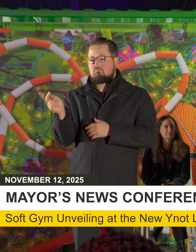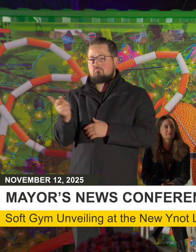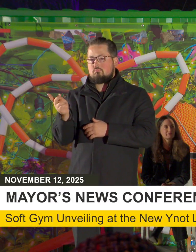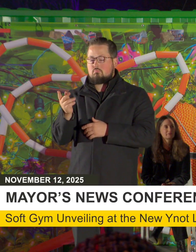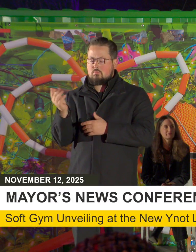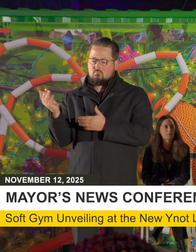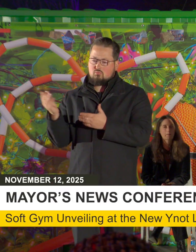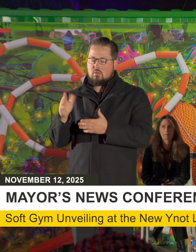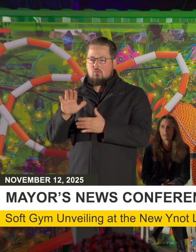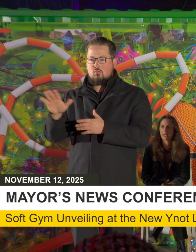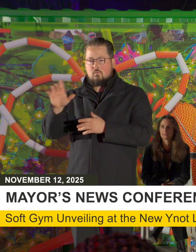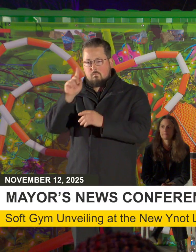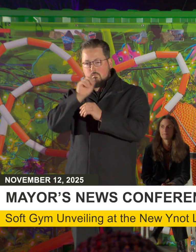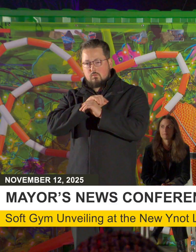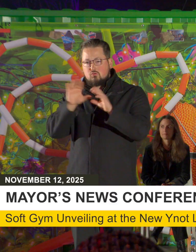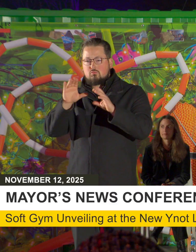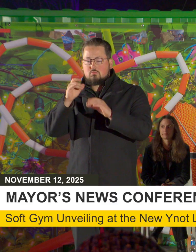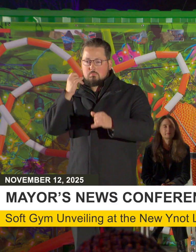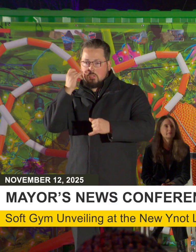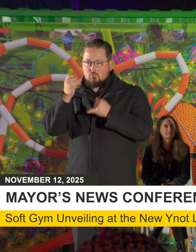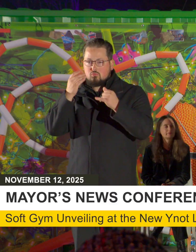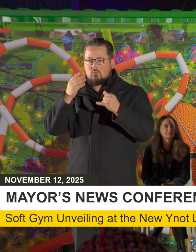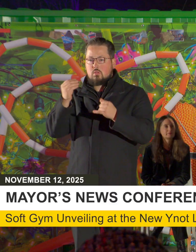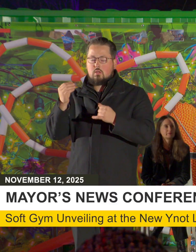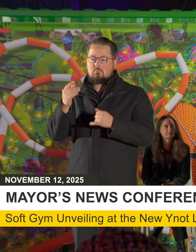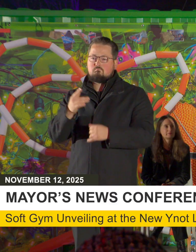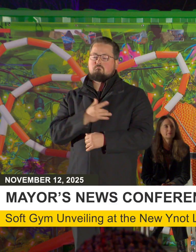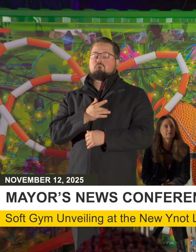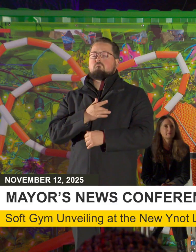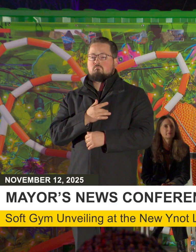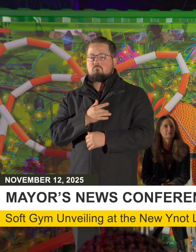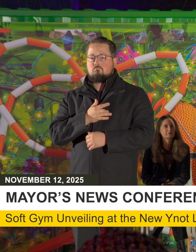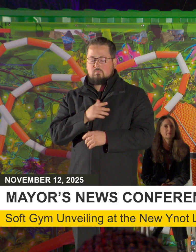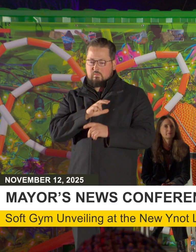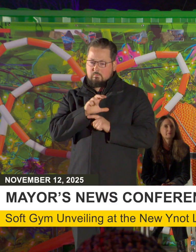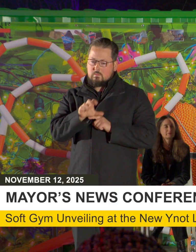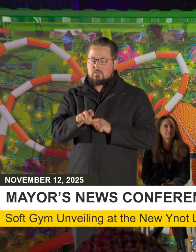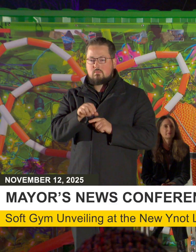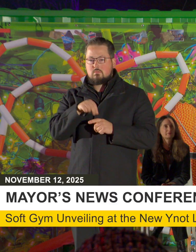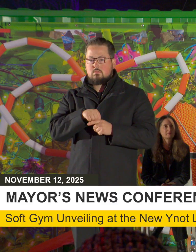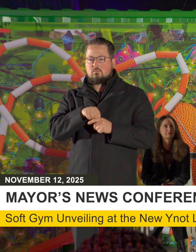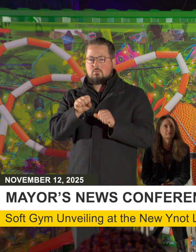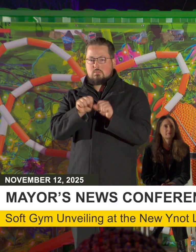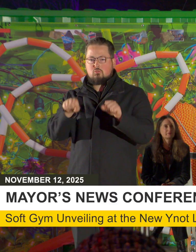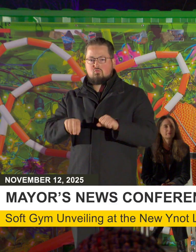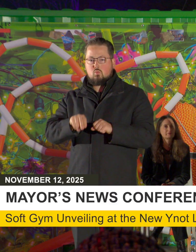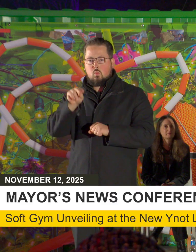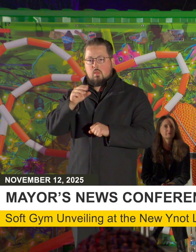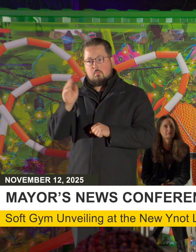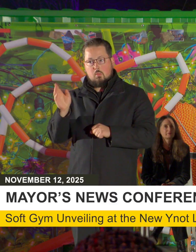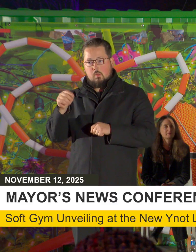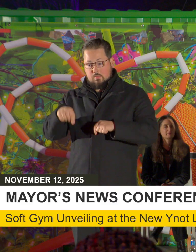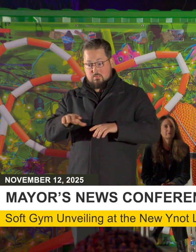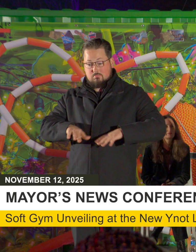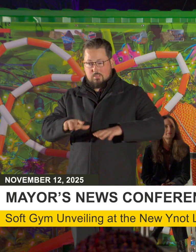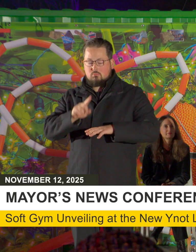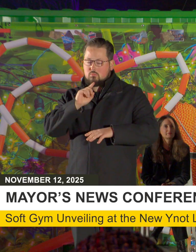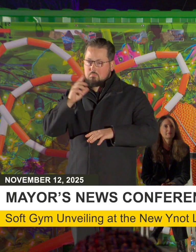such vision, imagination, and heart to Station North and to Baltimore. This space is